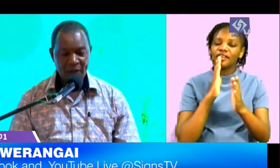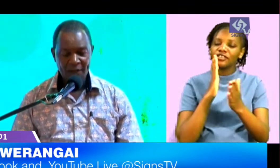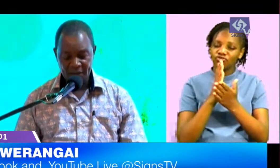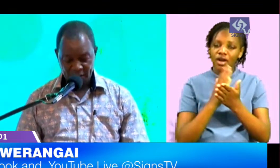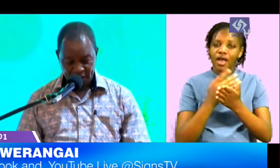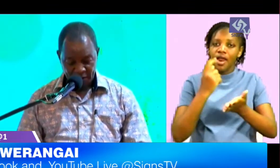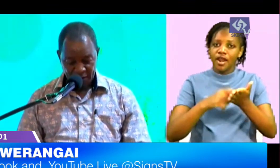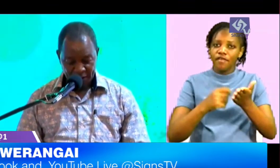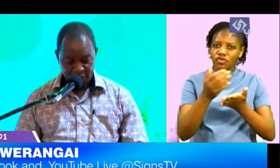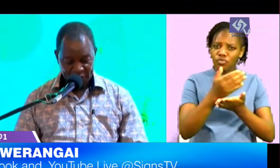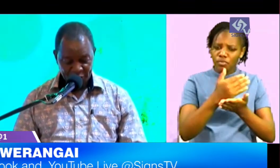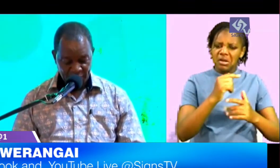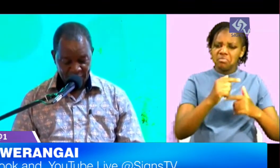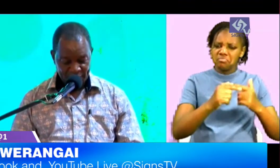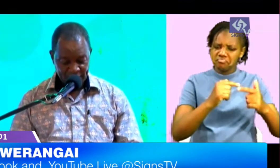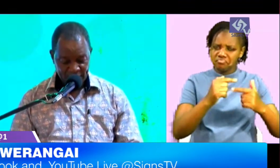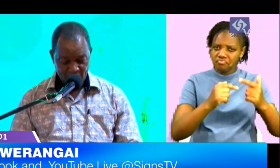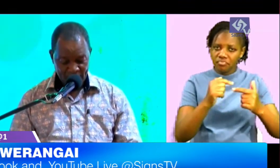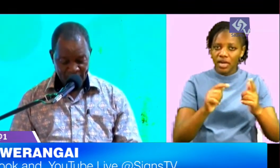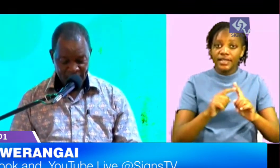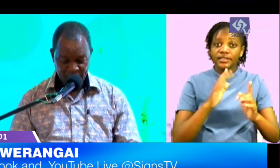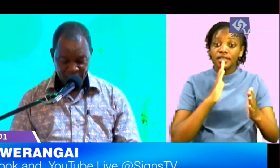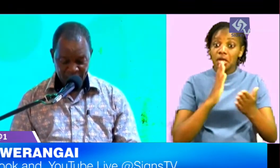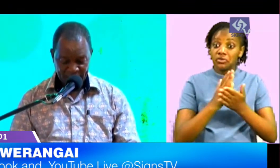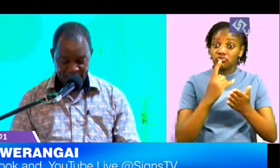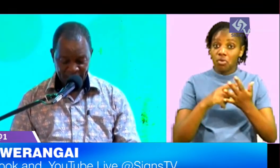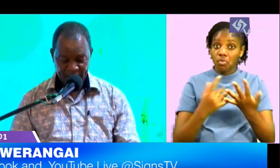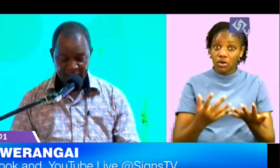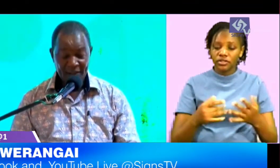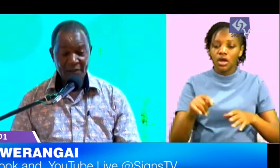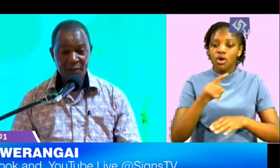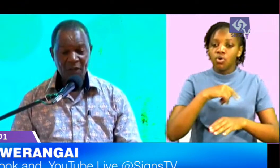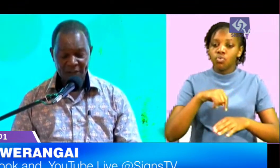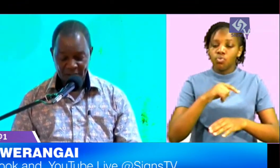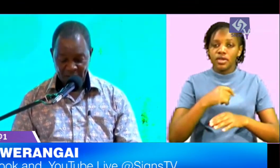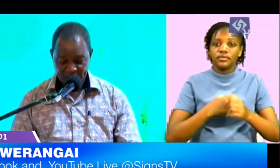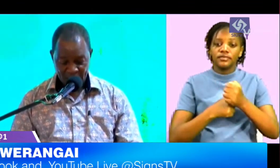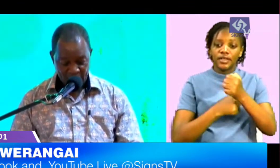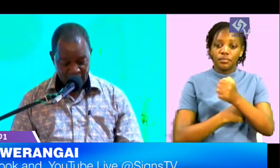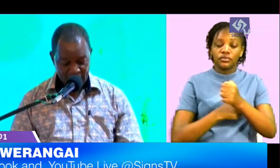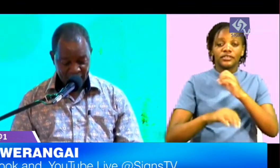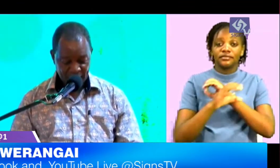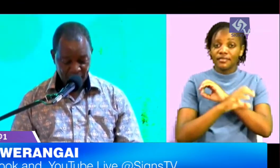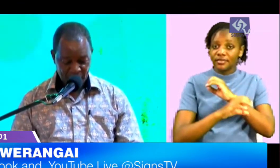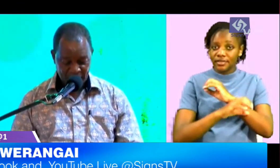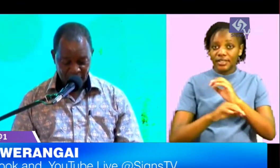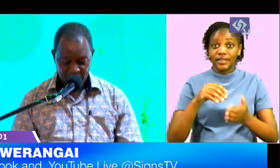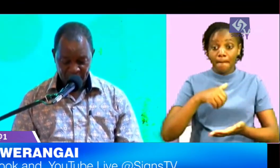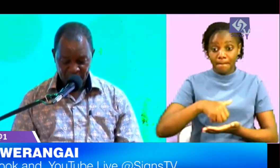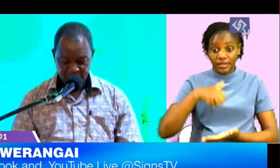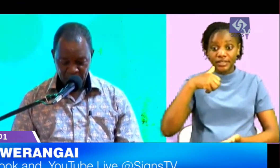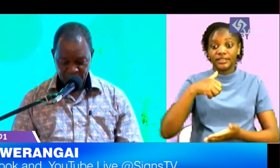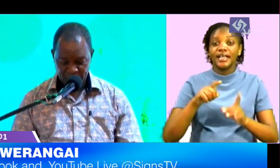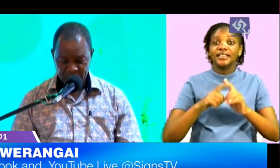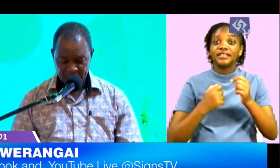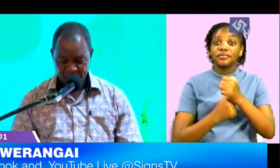quest that will ensure that we adequately finance the country's budget and support the government's bottom-up